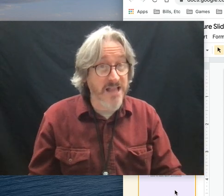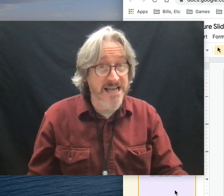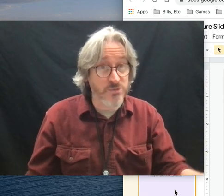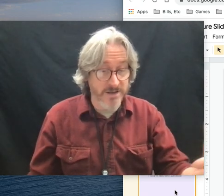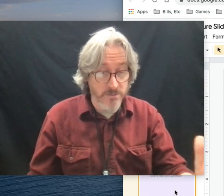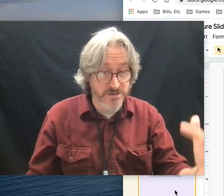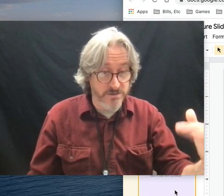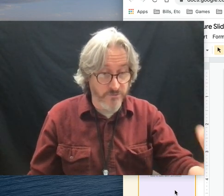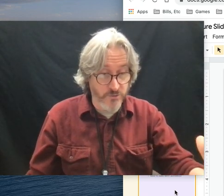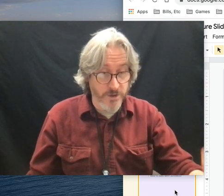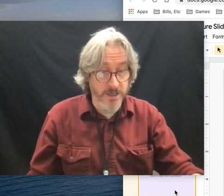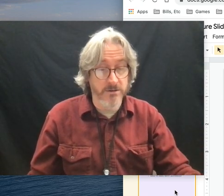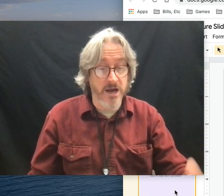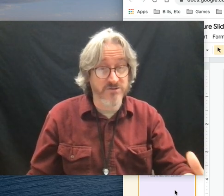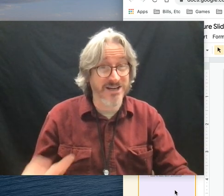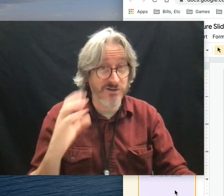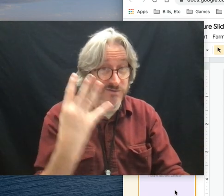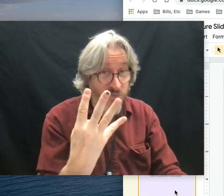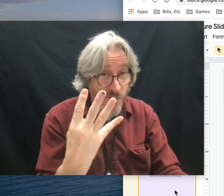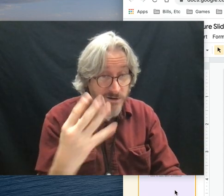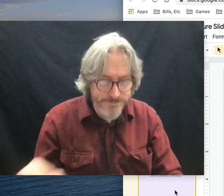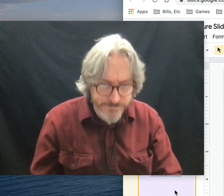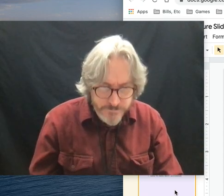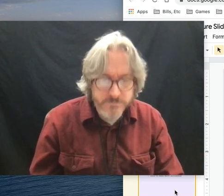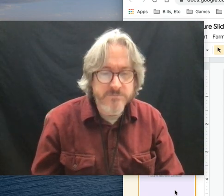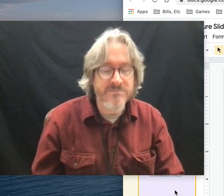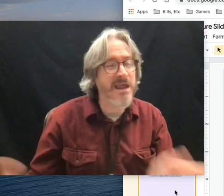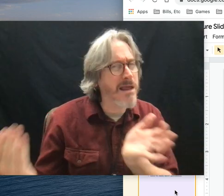And then the last one, that was for three. Conversation four,